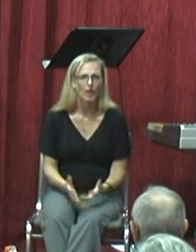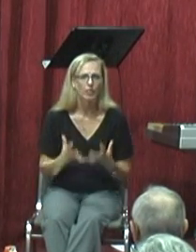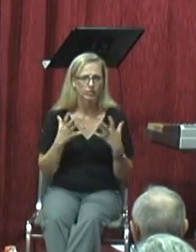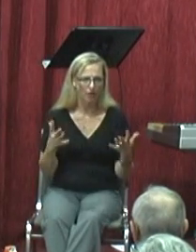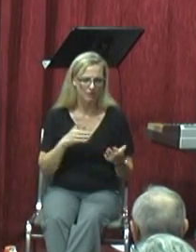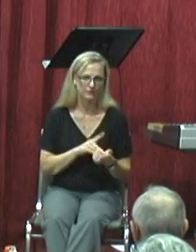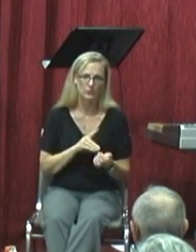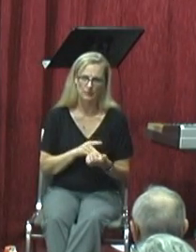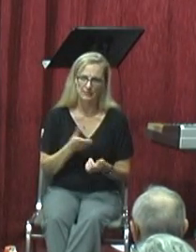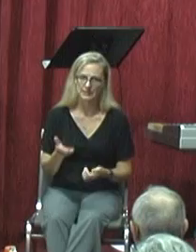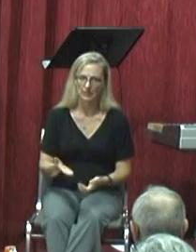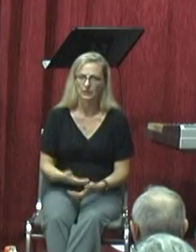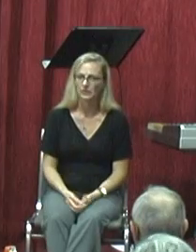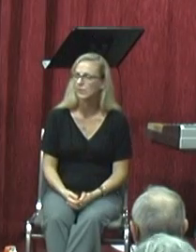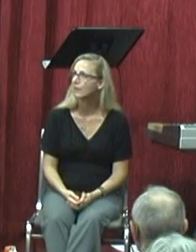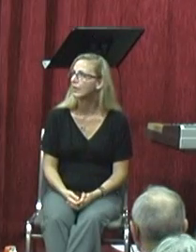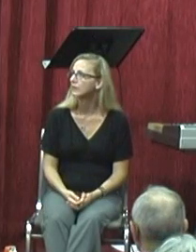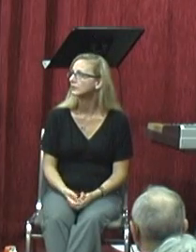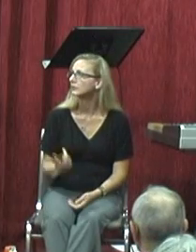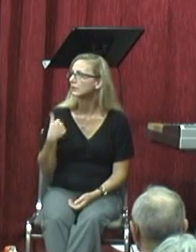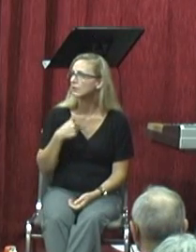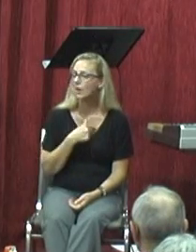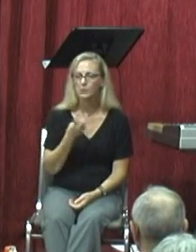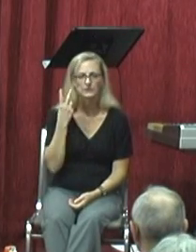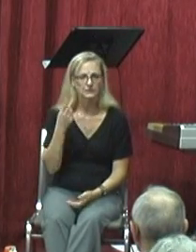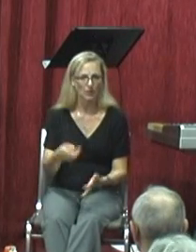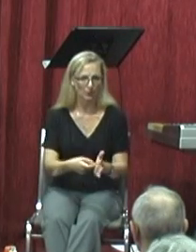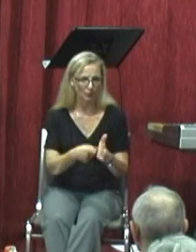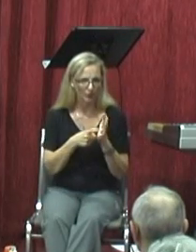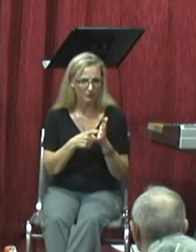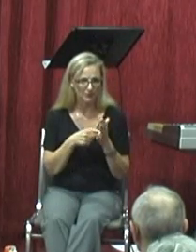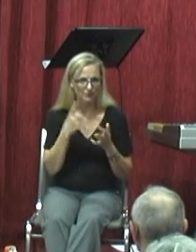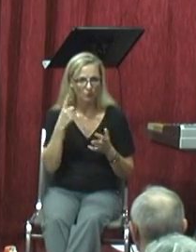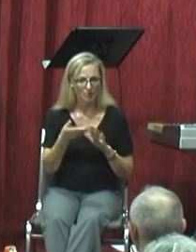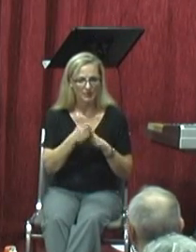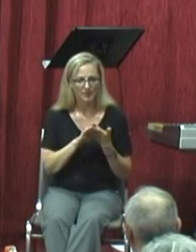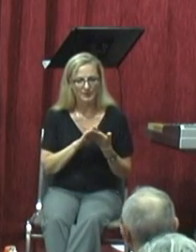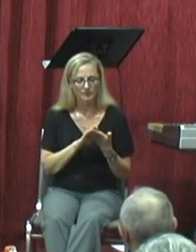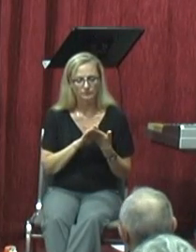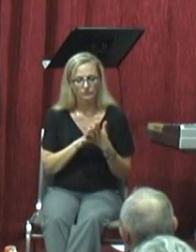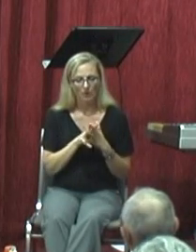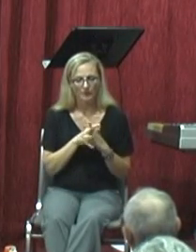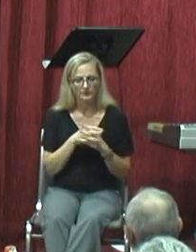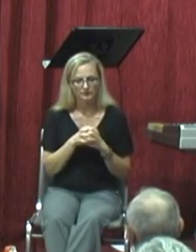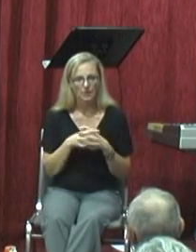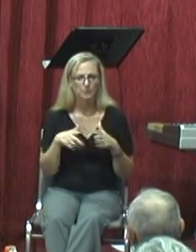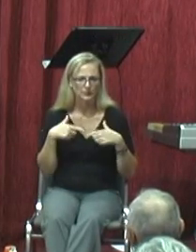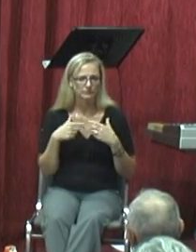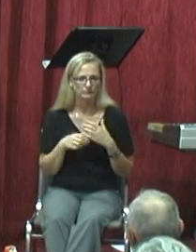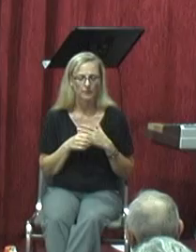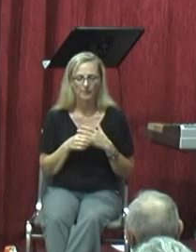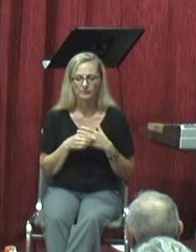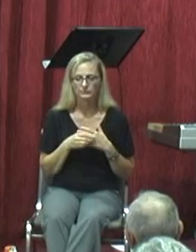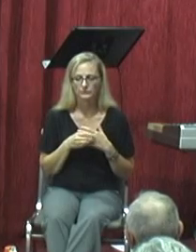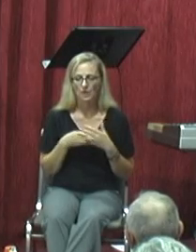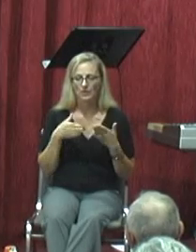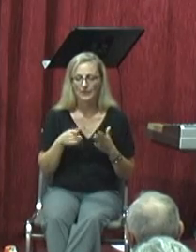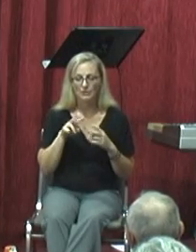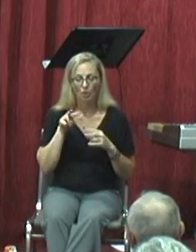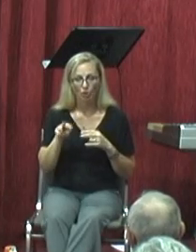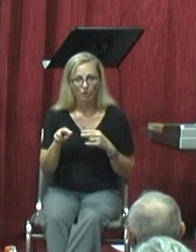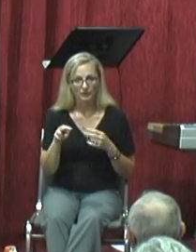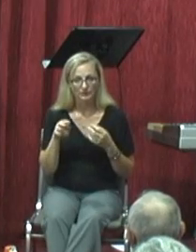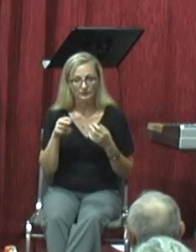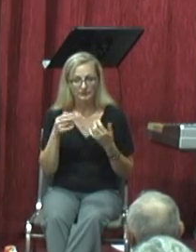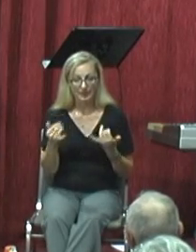a lot of duties there, right? And we saw the requirements for becoming a Kohanim. So, let's look now, what